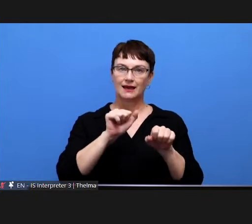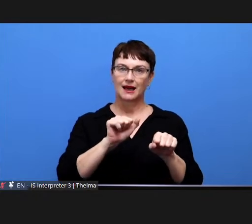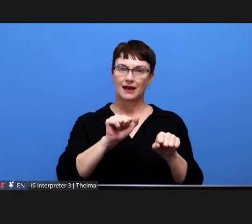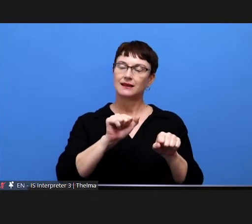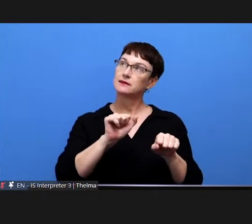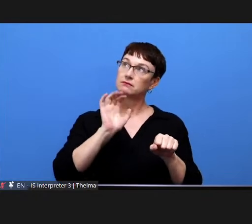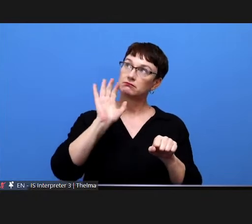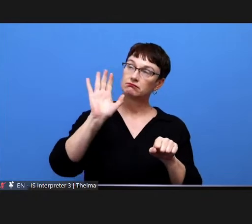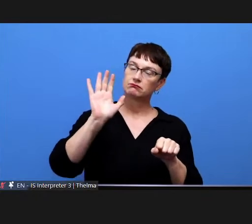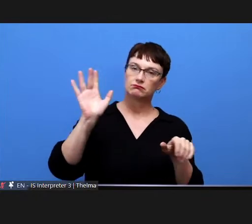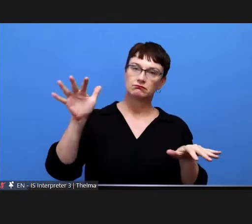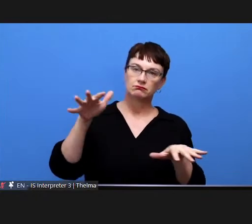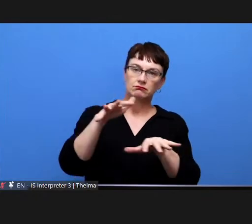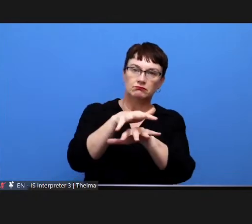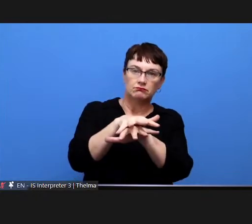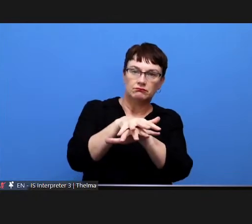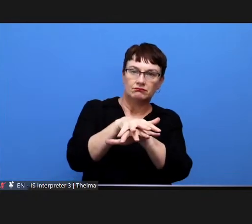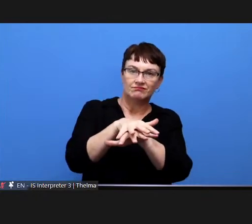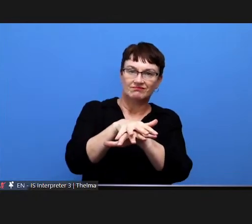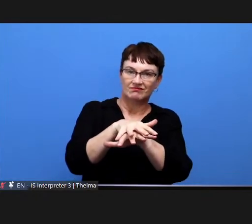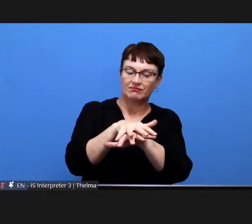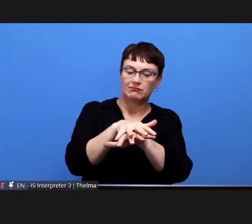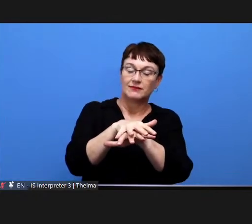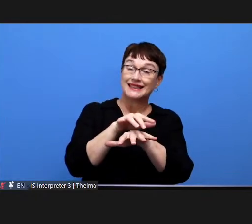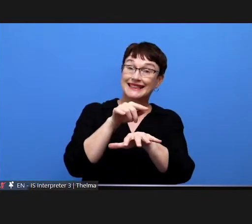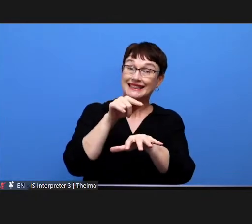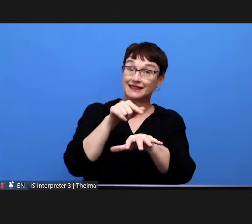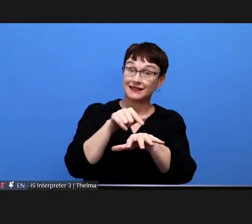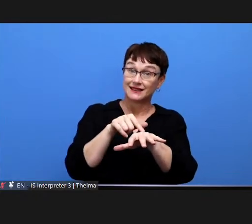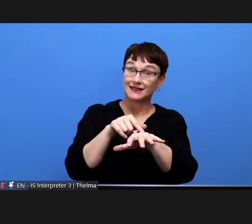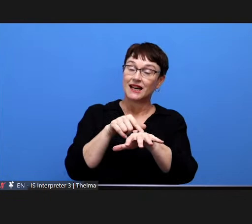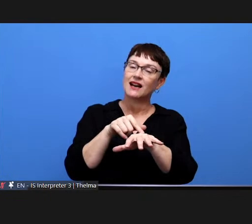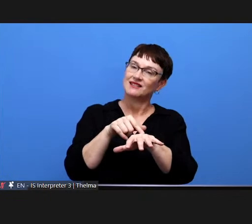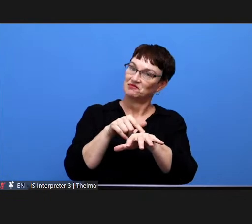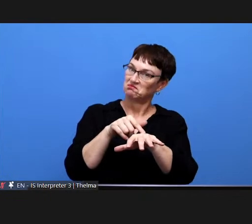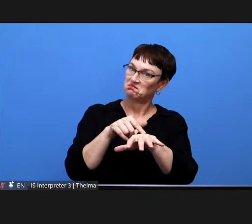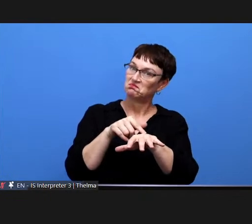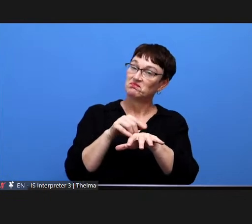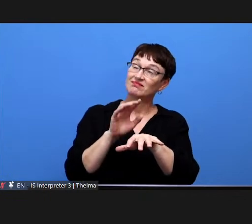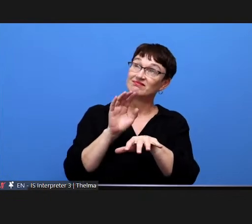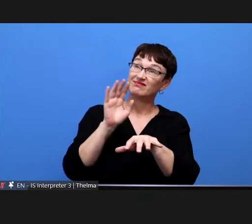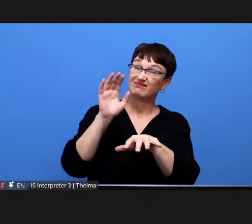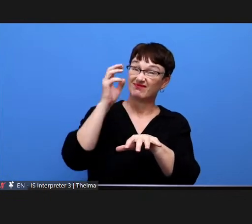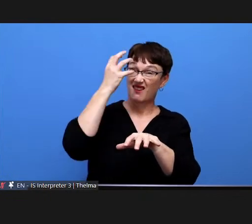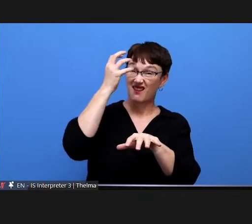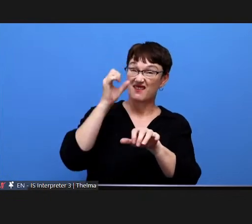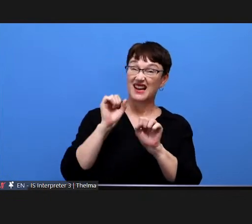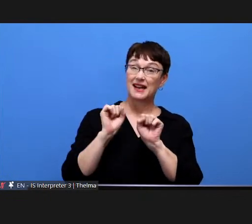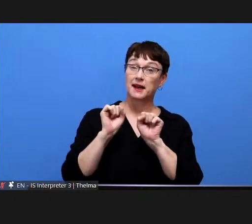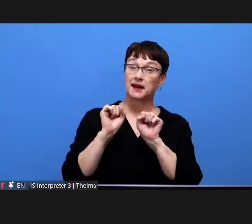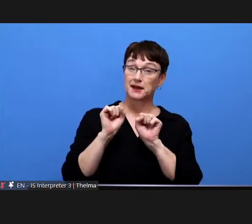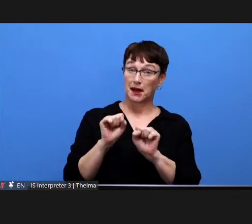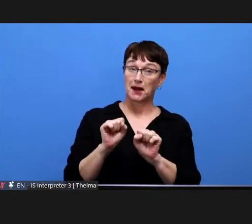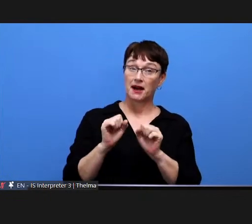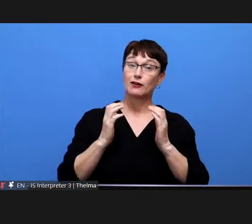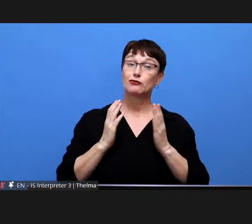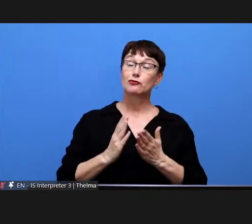in helping the state to fulfill its own human rights reporting